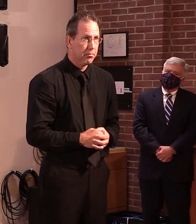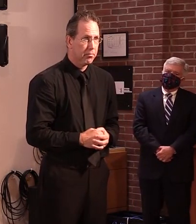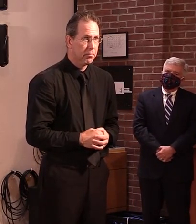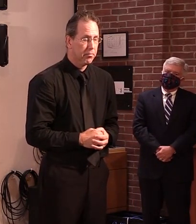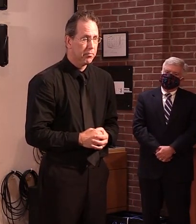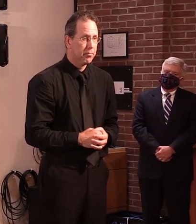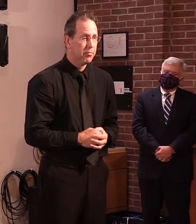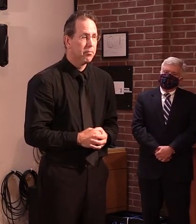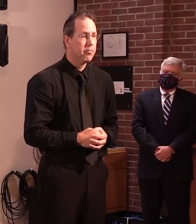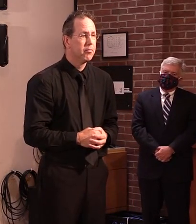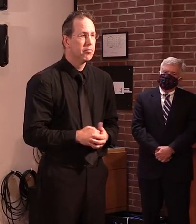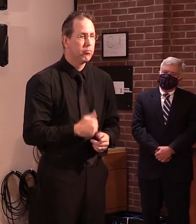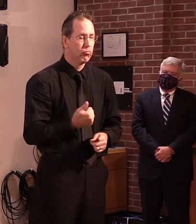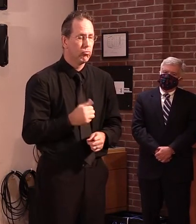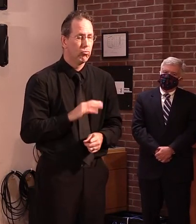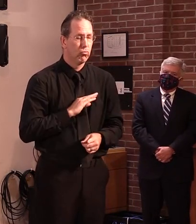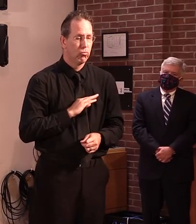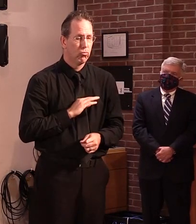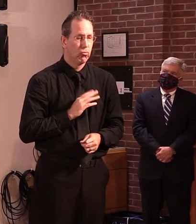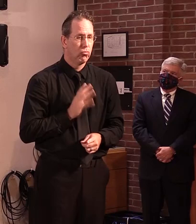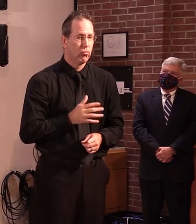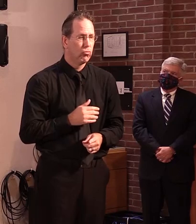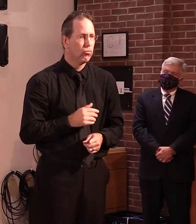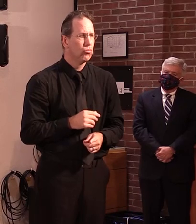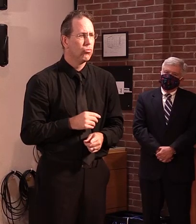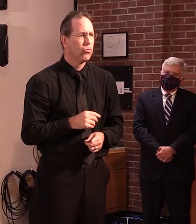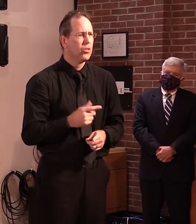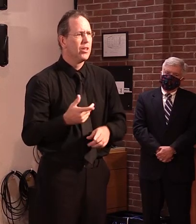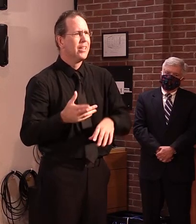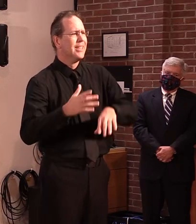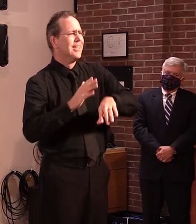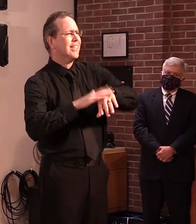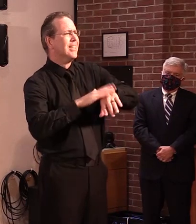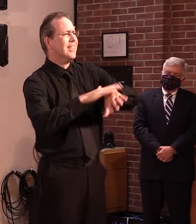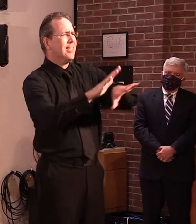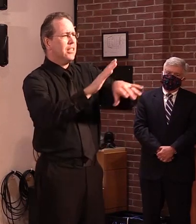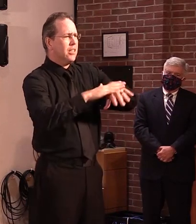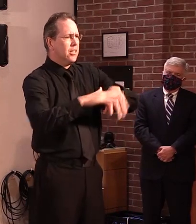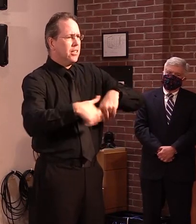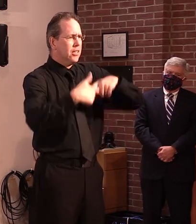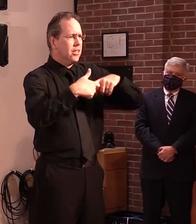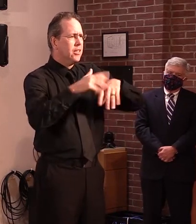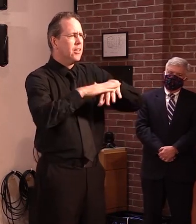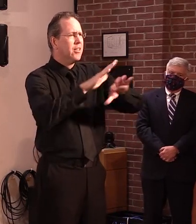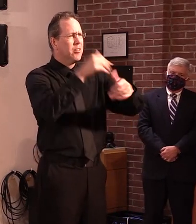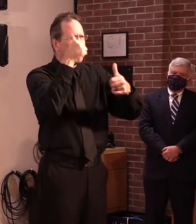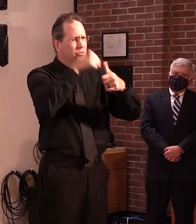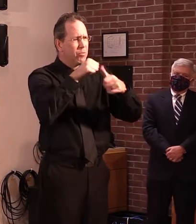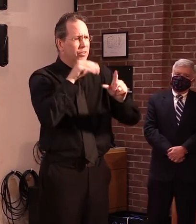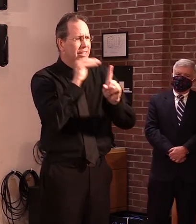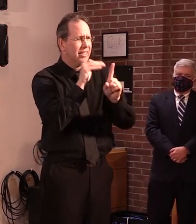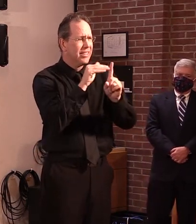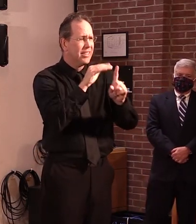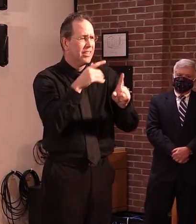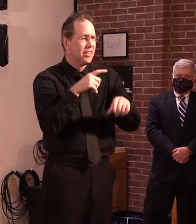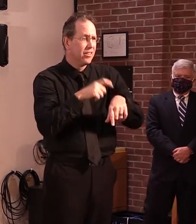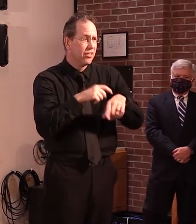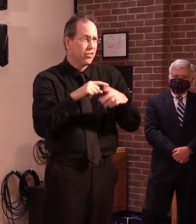All right. Before I go to the next caller, I do just want to remind folks that it is 12 and we still